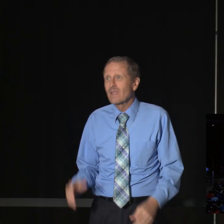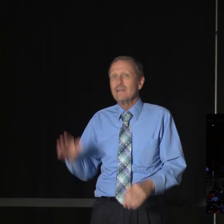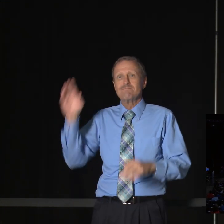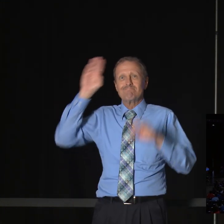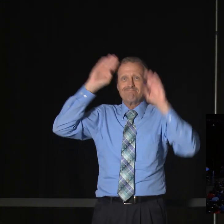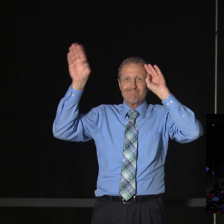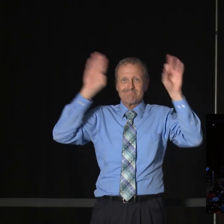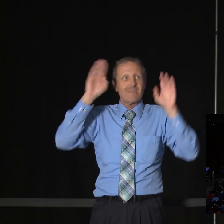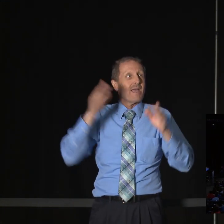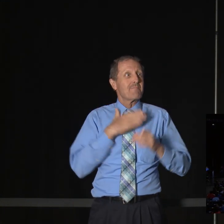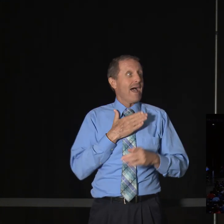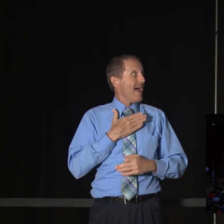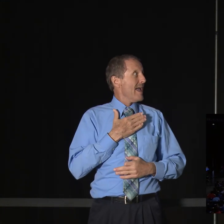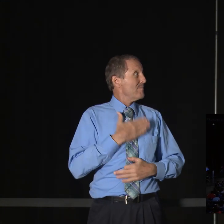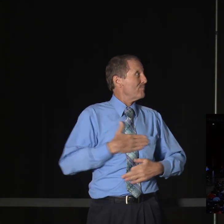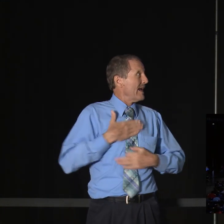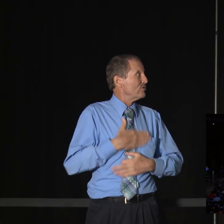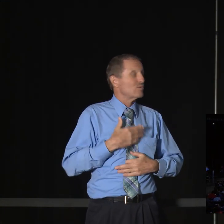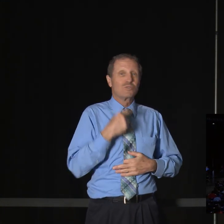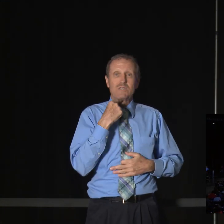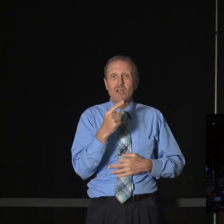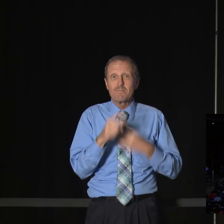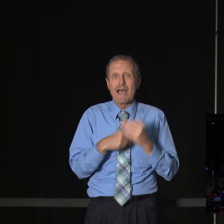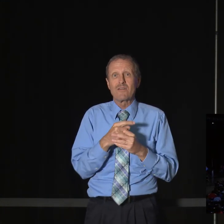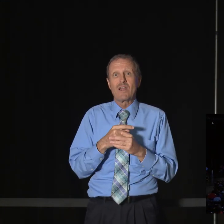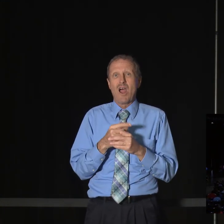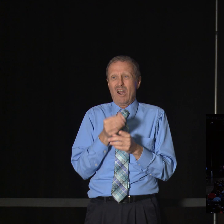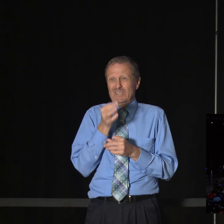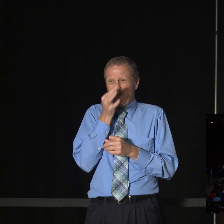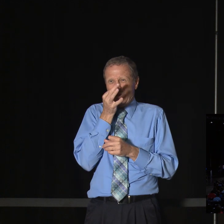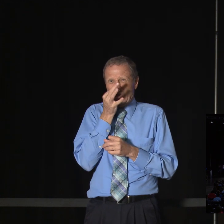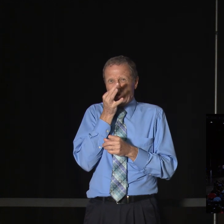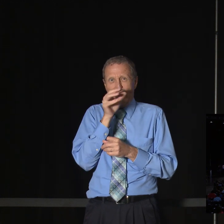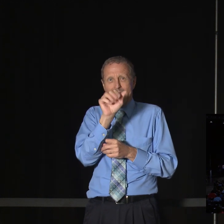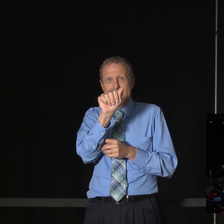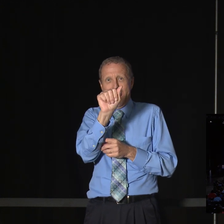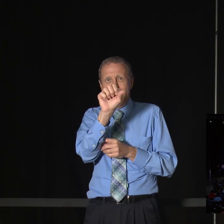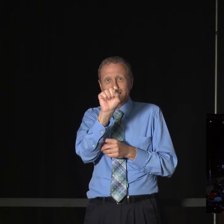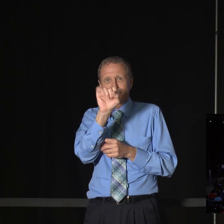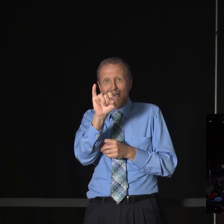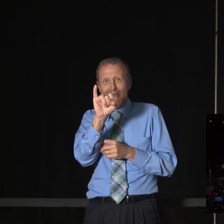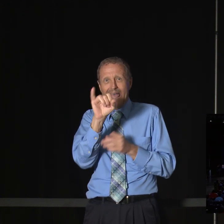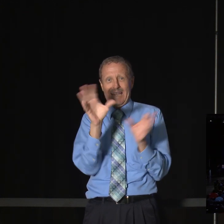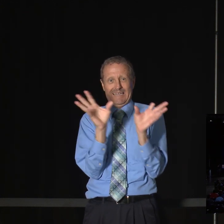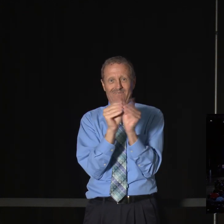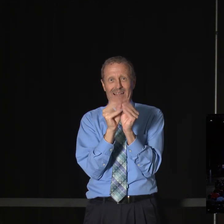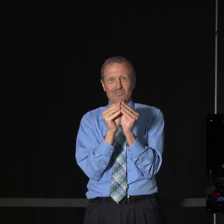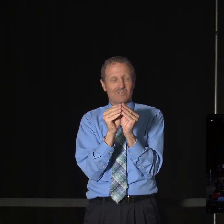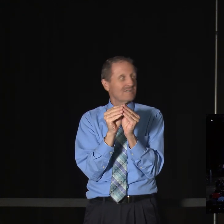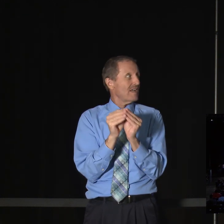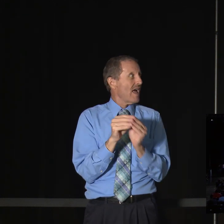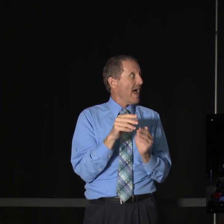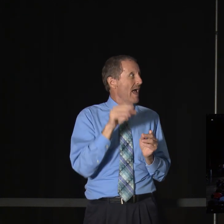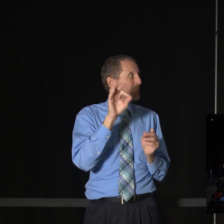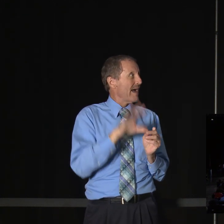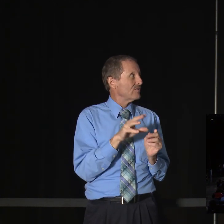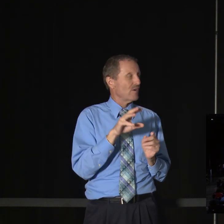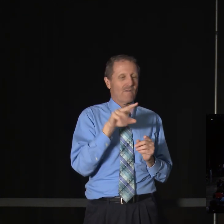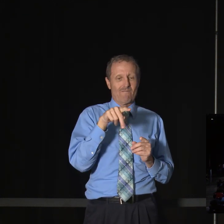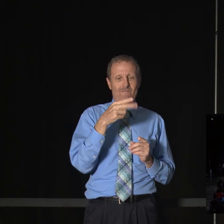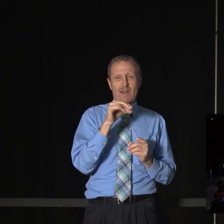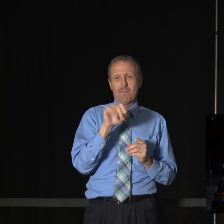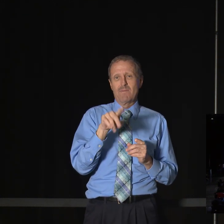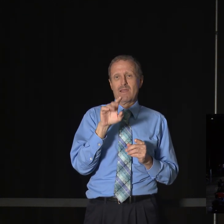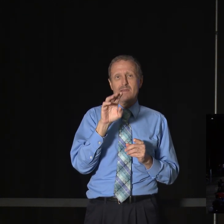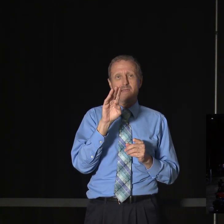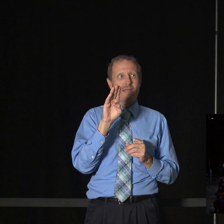Greetings. It's my pleasure to tell you about our upcoming ASI convention. I'm Pastor Philip Batiste. I'm the Departmental